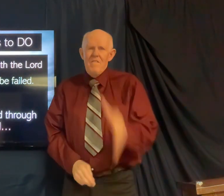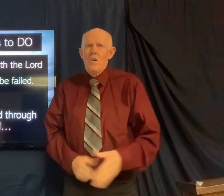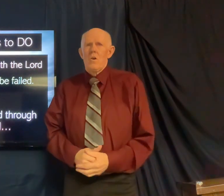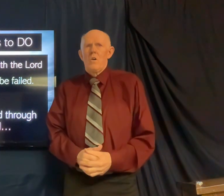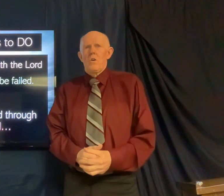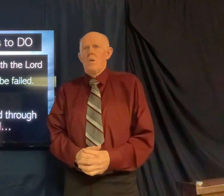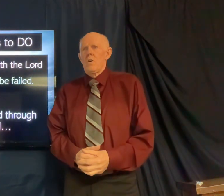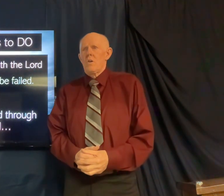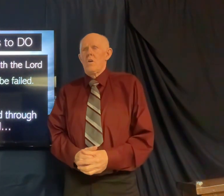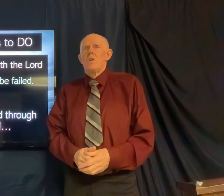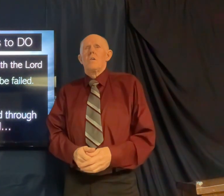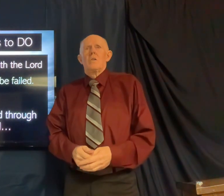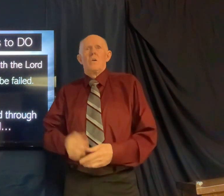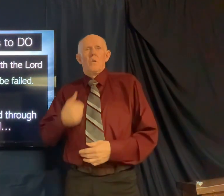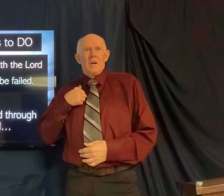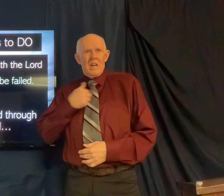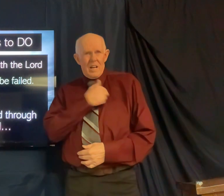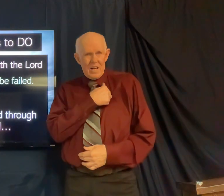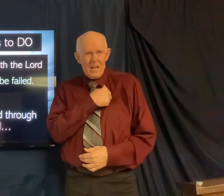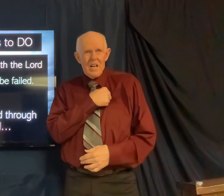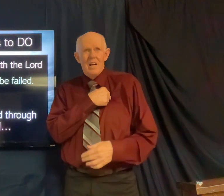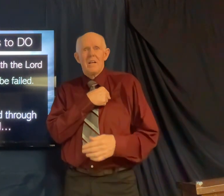He never failed.